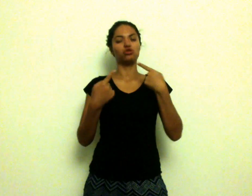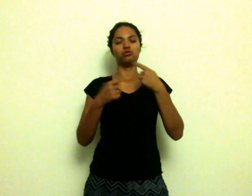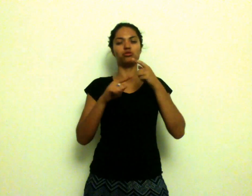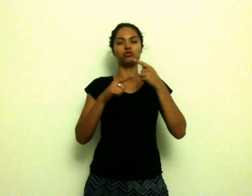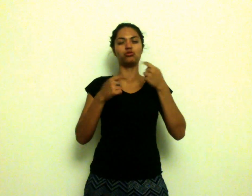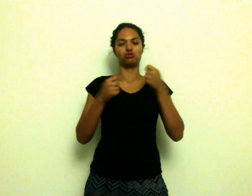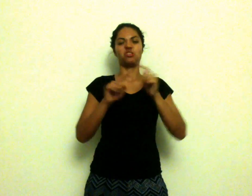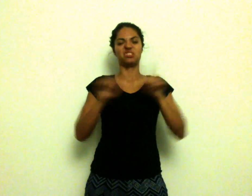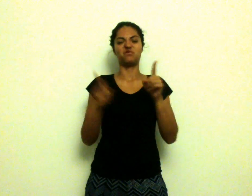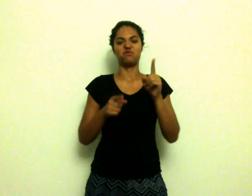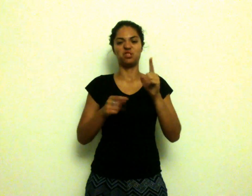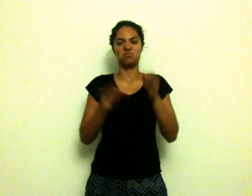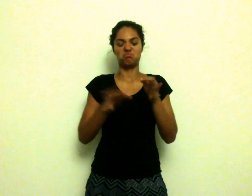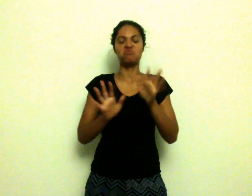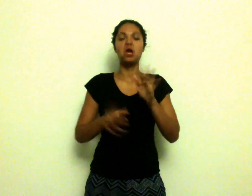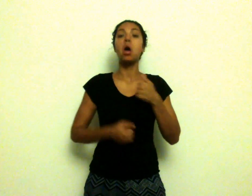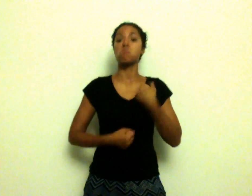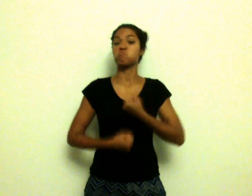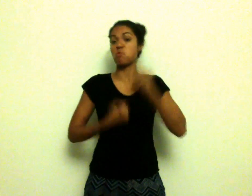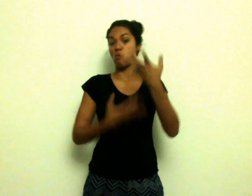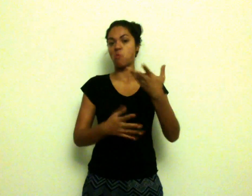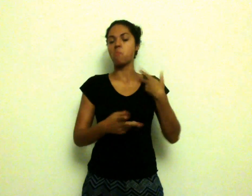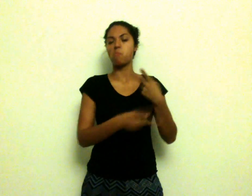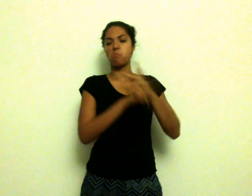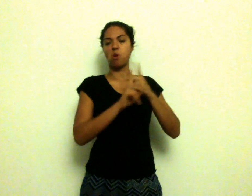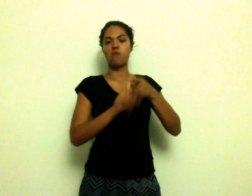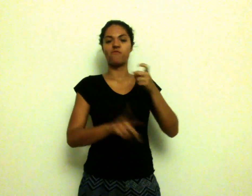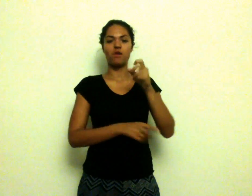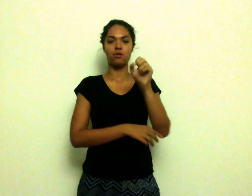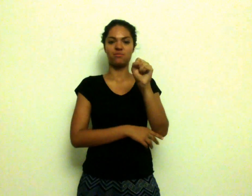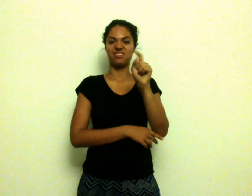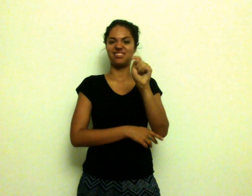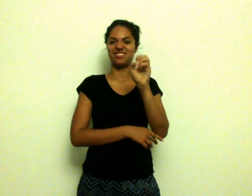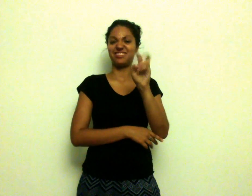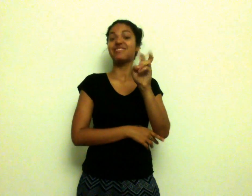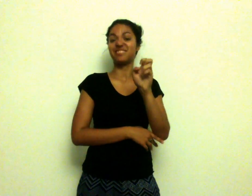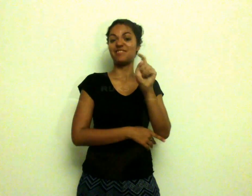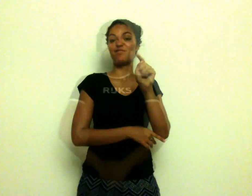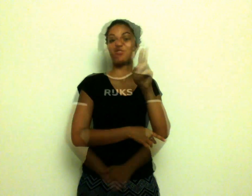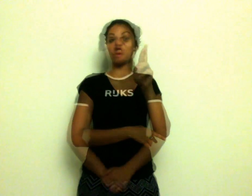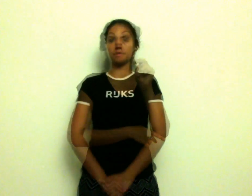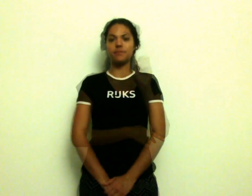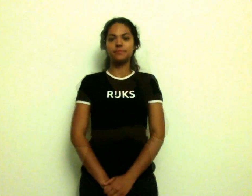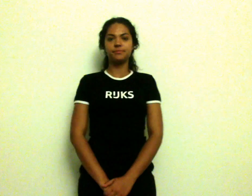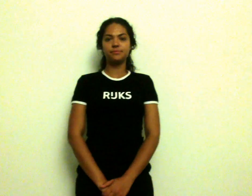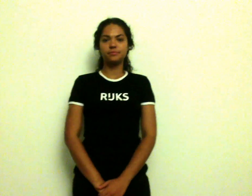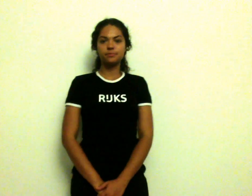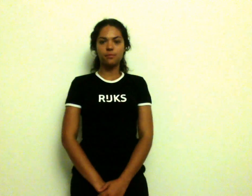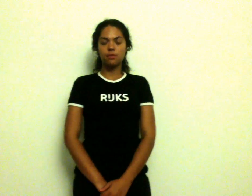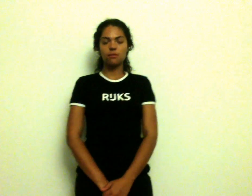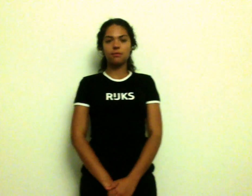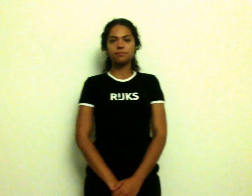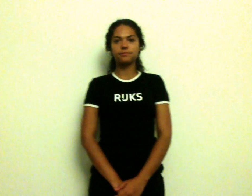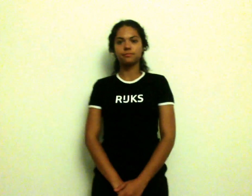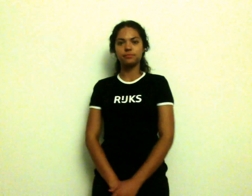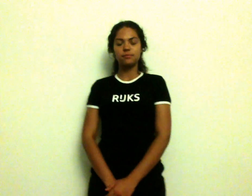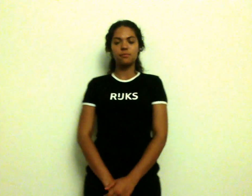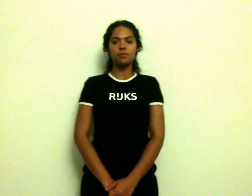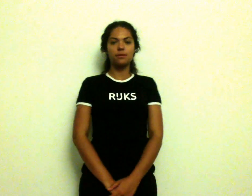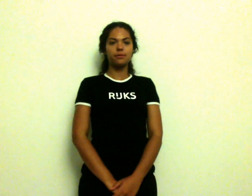journalist, who gave me ready permission permission to use this. Steve Turner is kind of one of